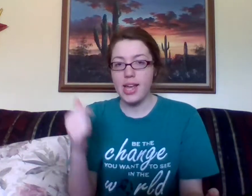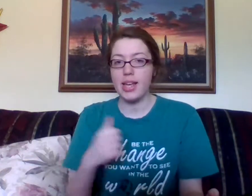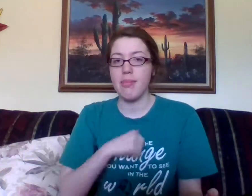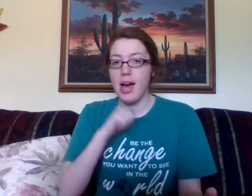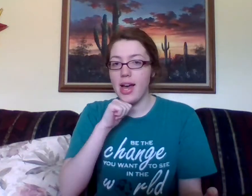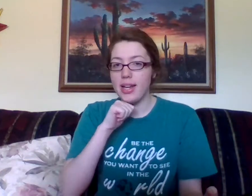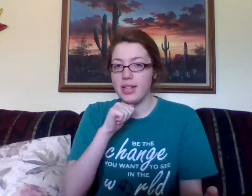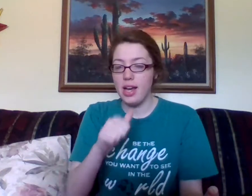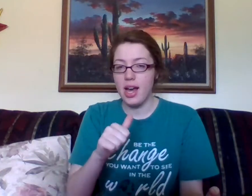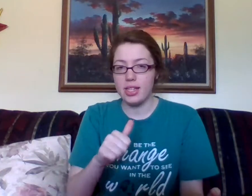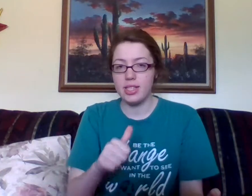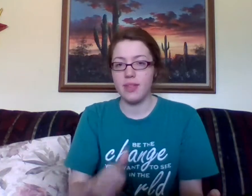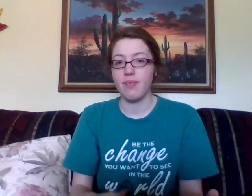am I not